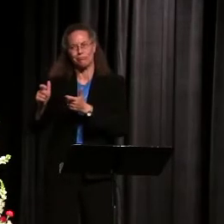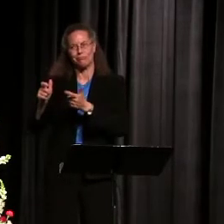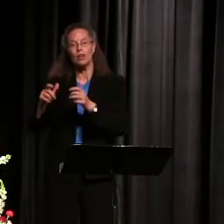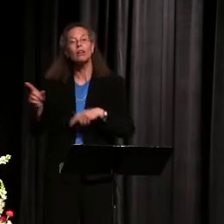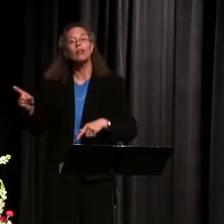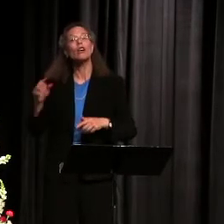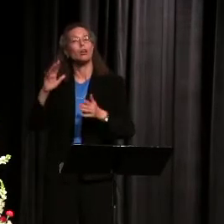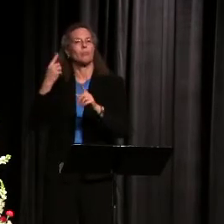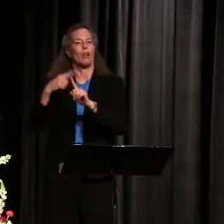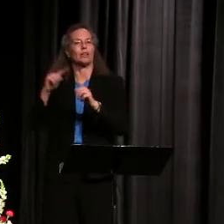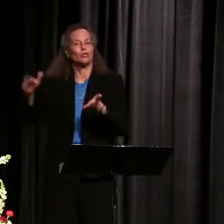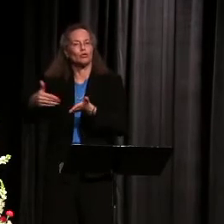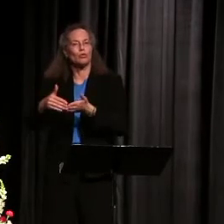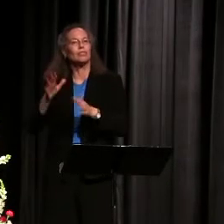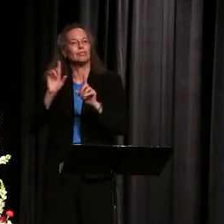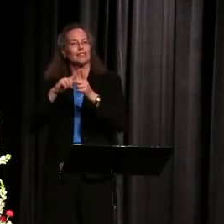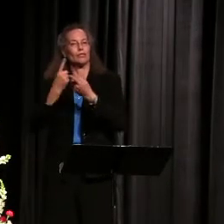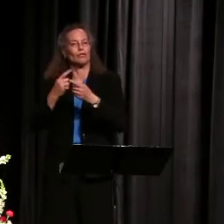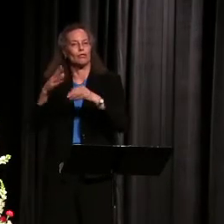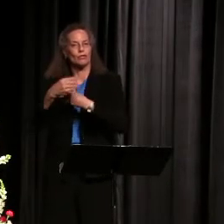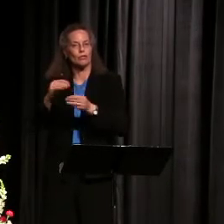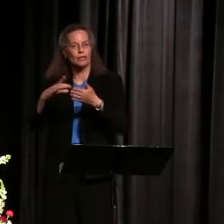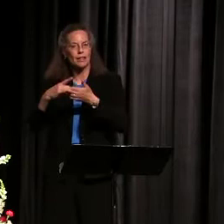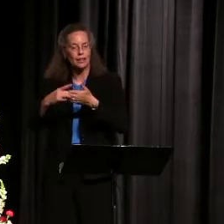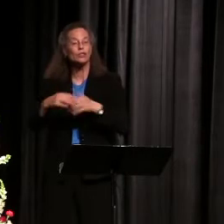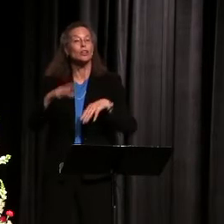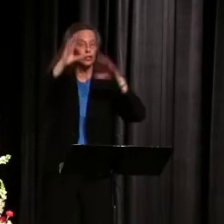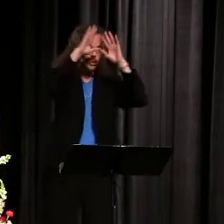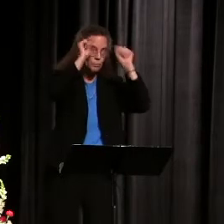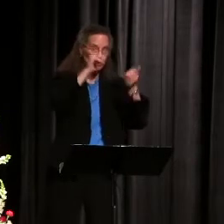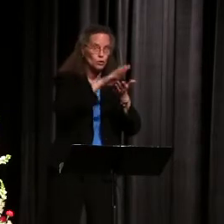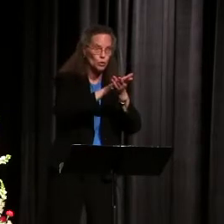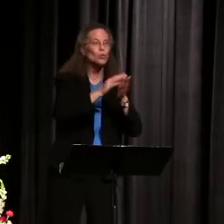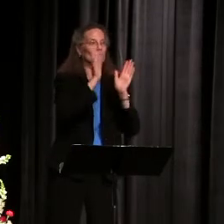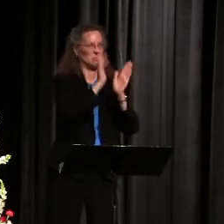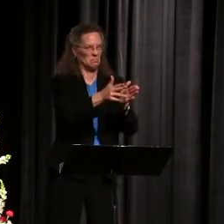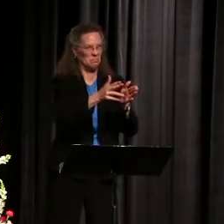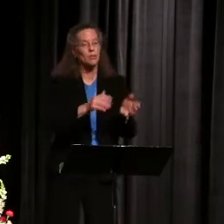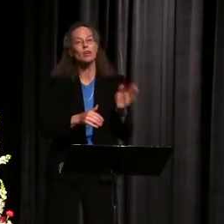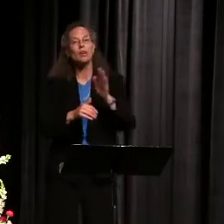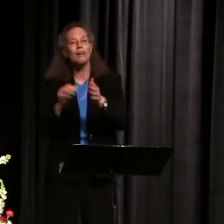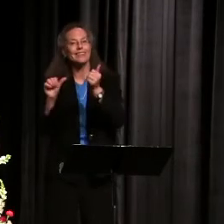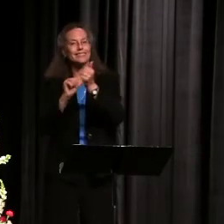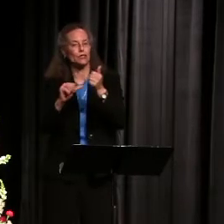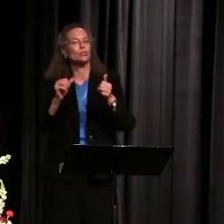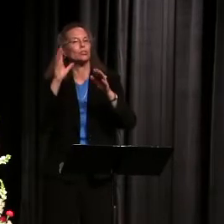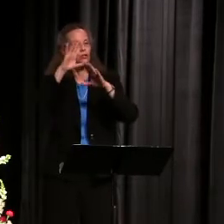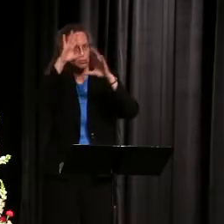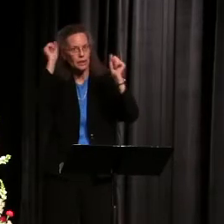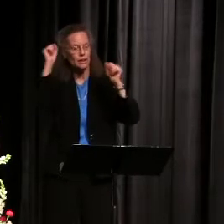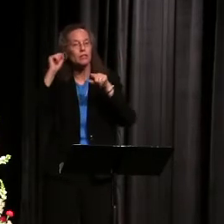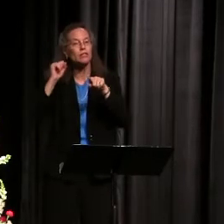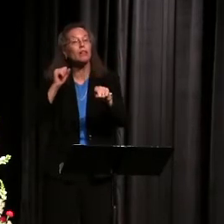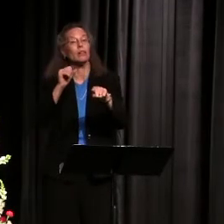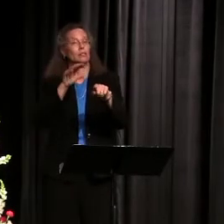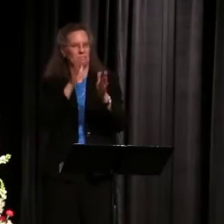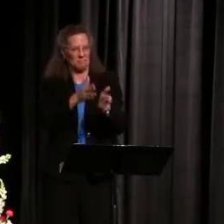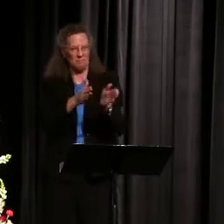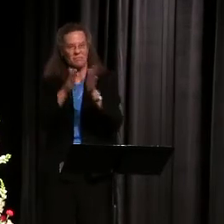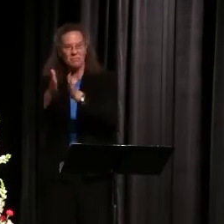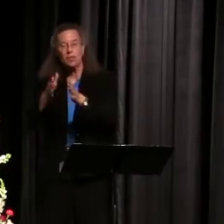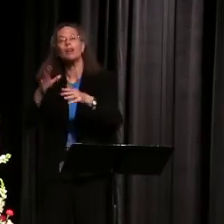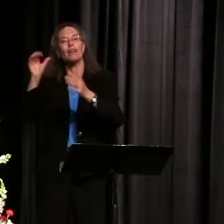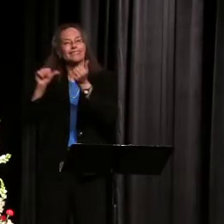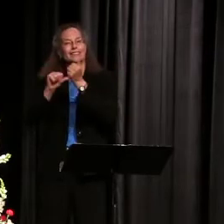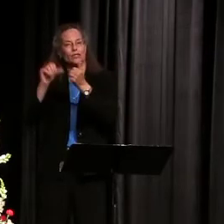introduce our district office leadership, our superintendent of schools, Mr. Brett Provenzano, our assistant superintendent, Mrs. Cass Wheeler, and